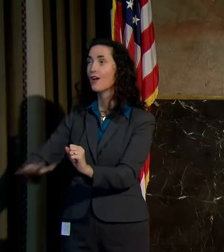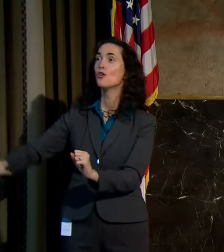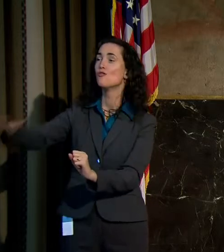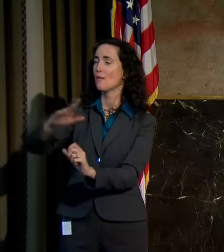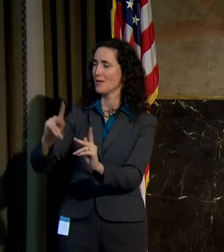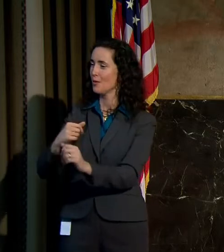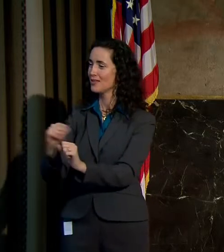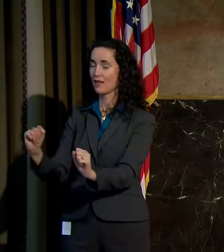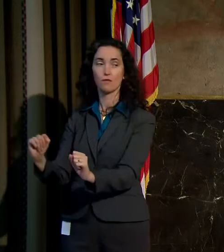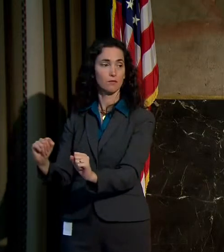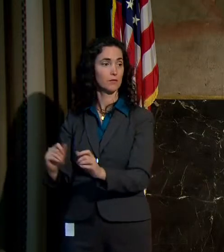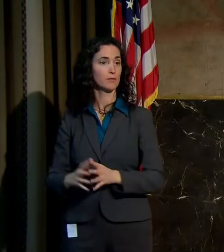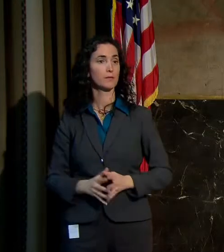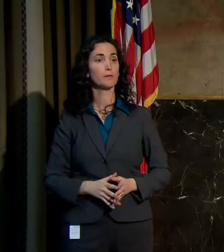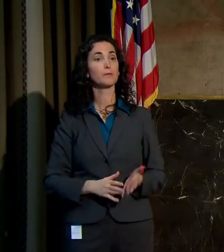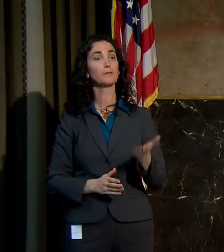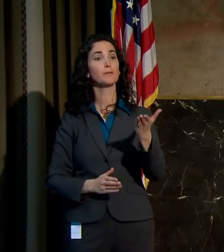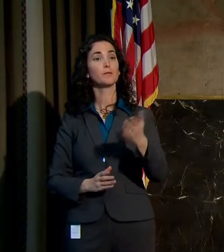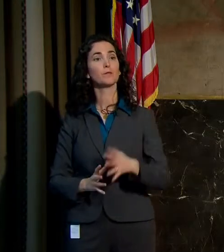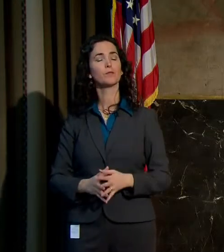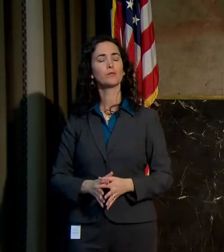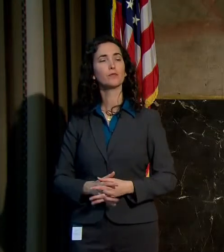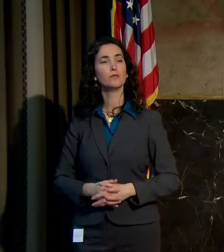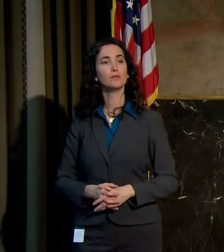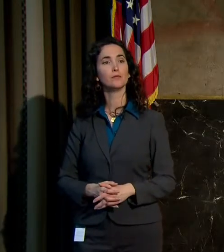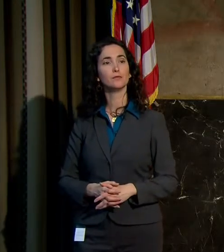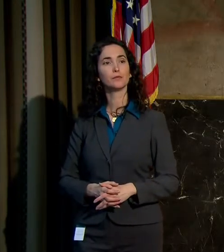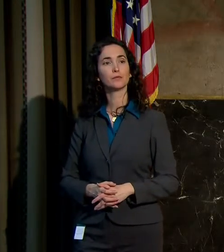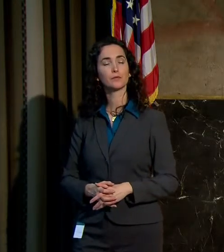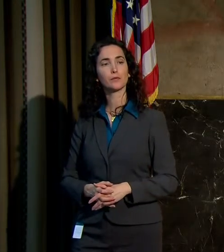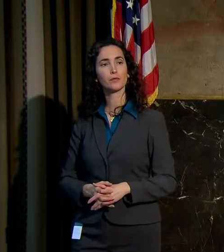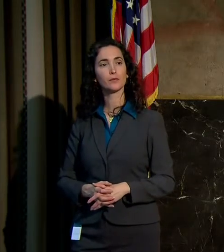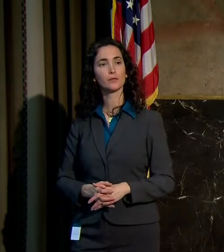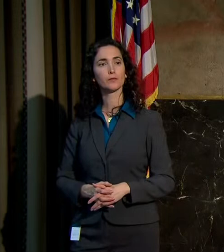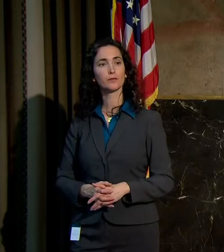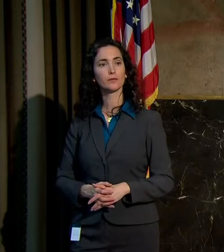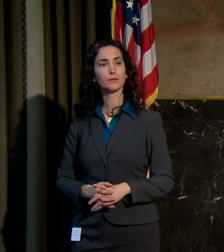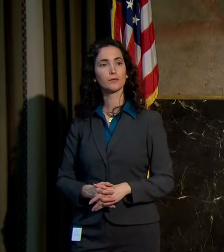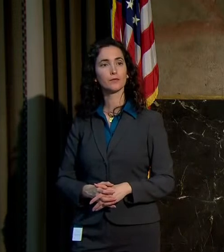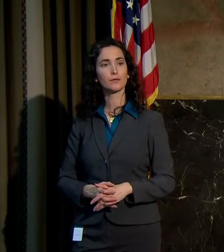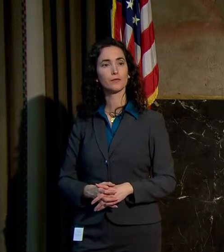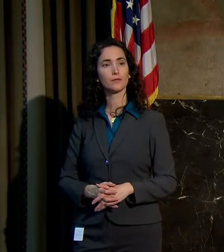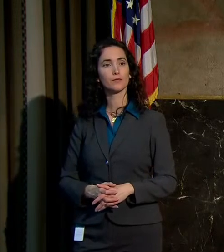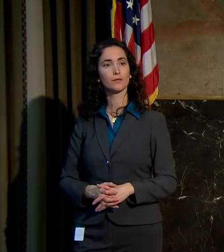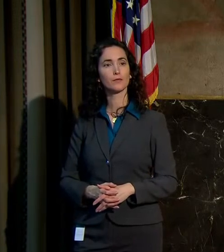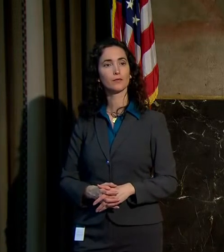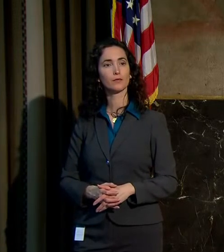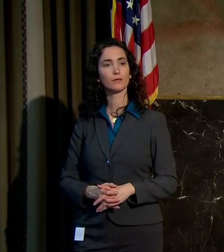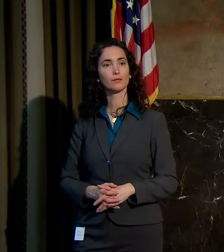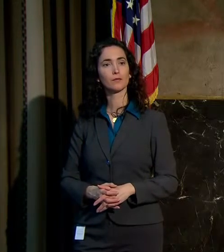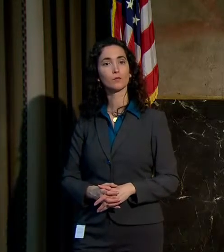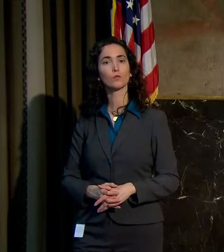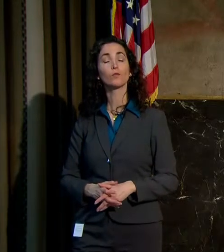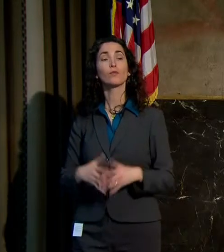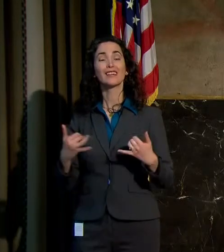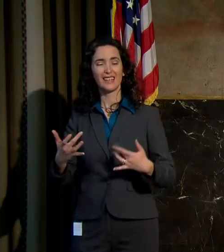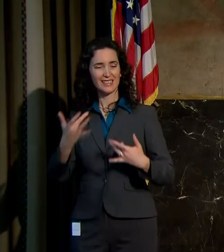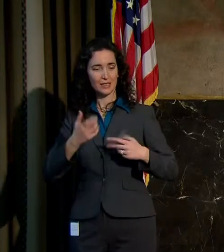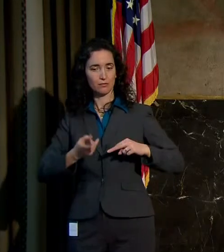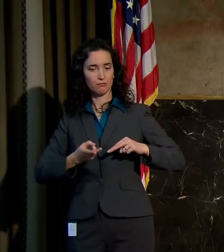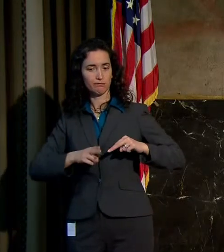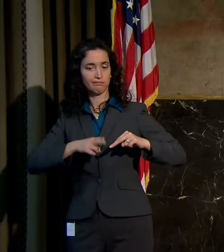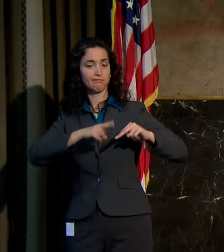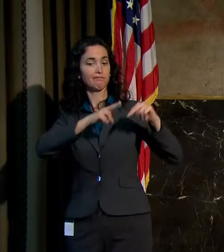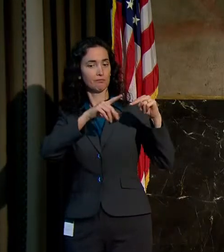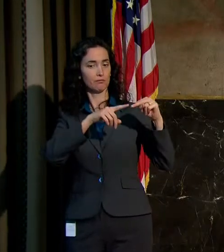too. Thank you. When it comes to this surge, we've heard a lot about case numbers and reinfections and things like that, and you